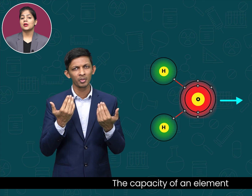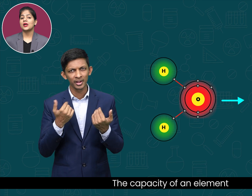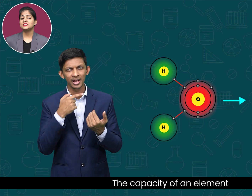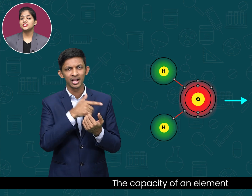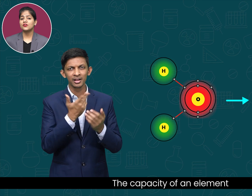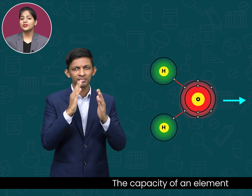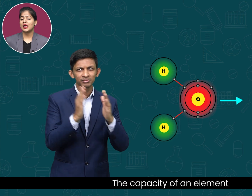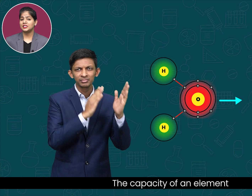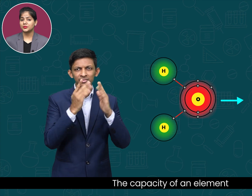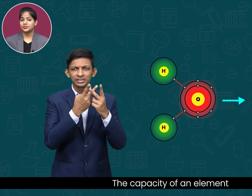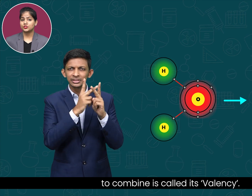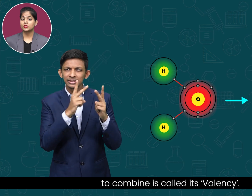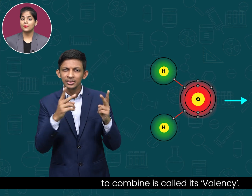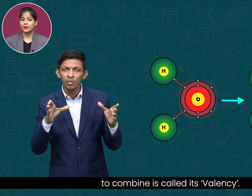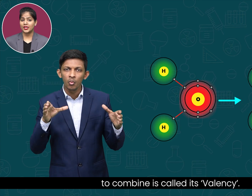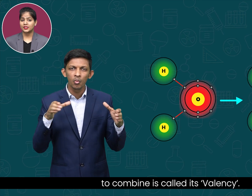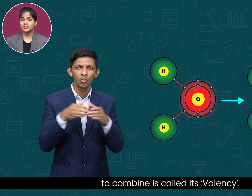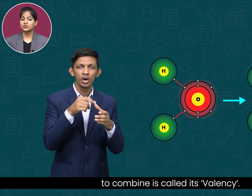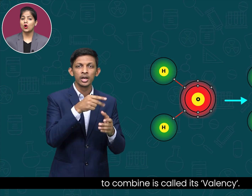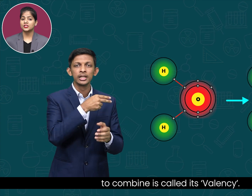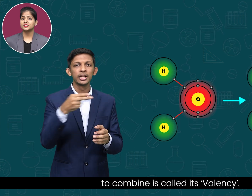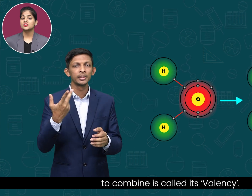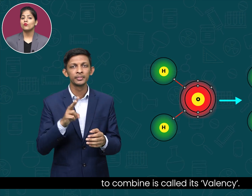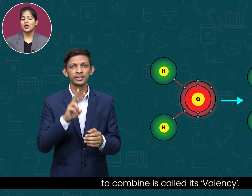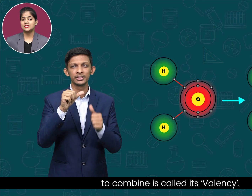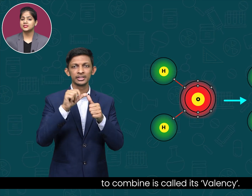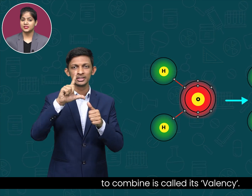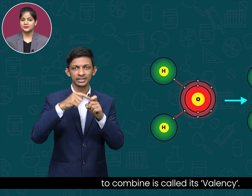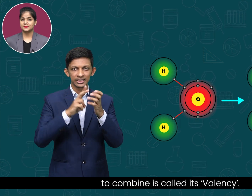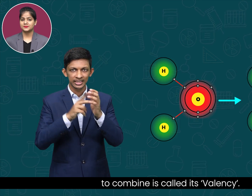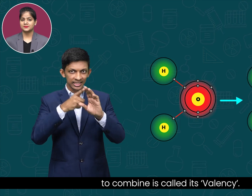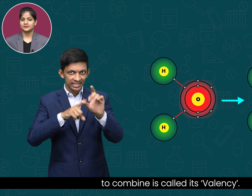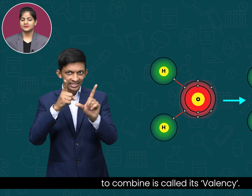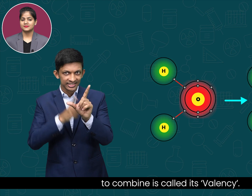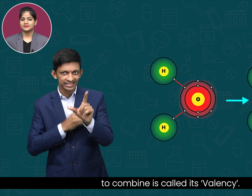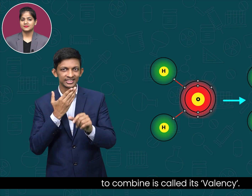The capacity of an element to combine is called its valency.